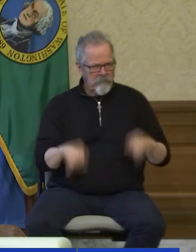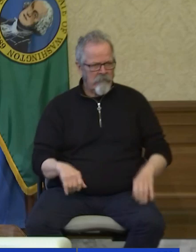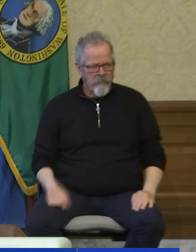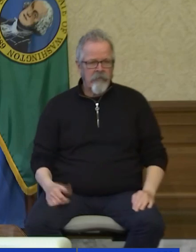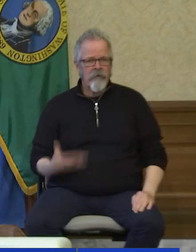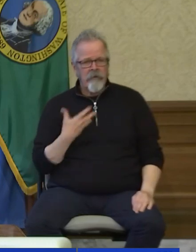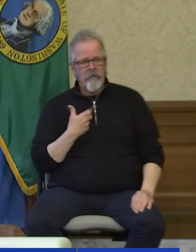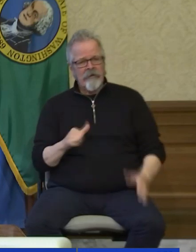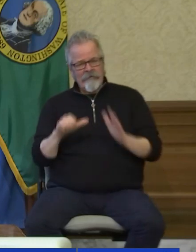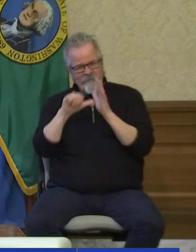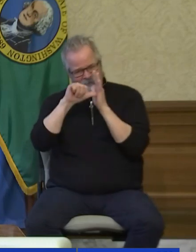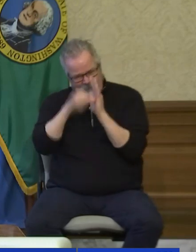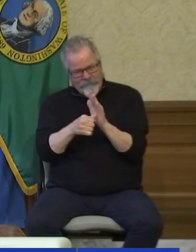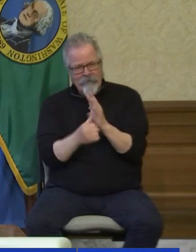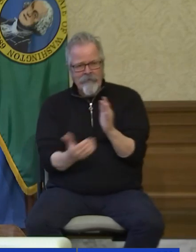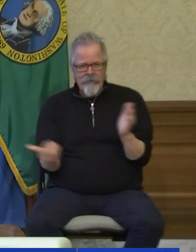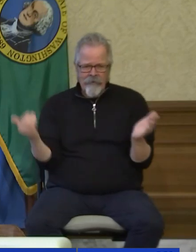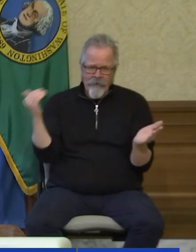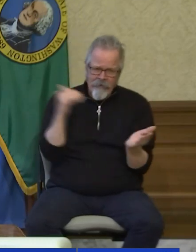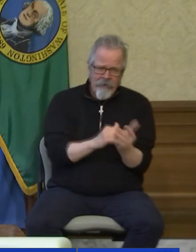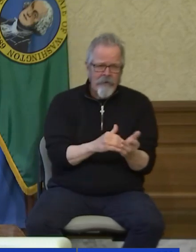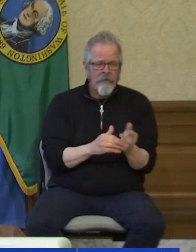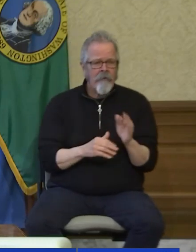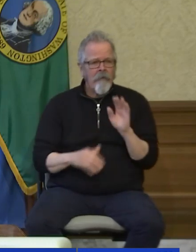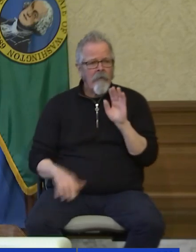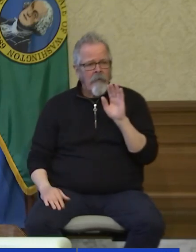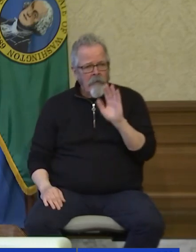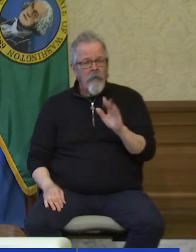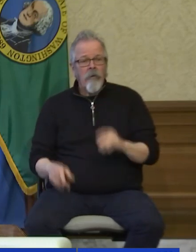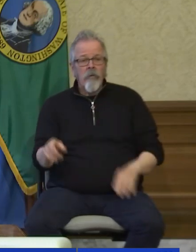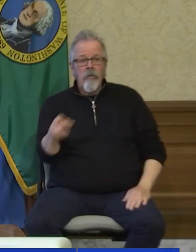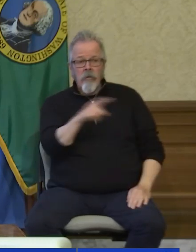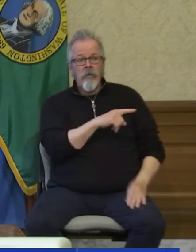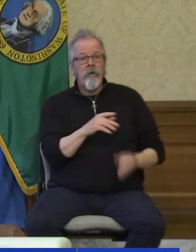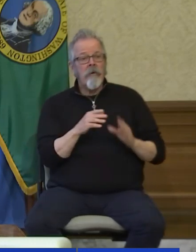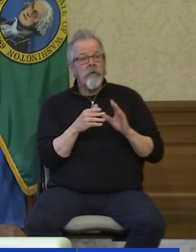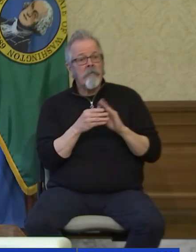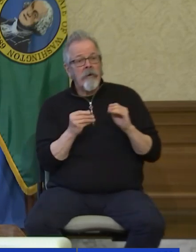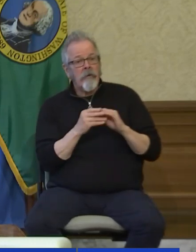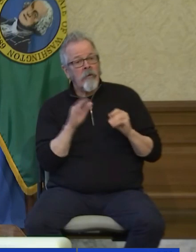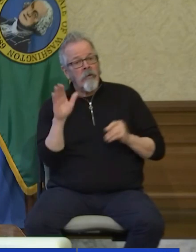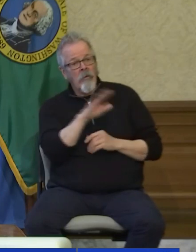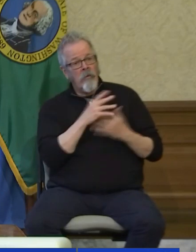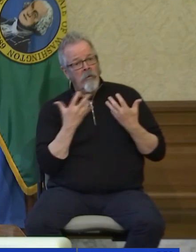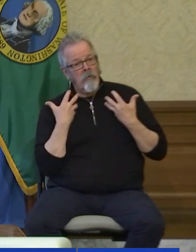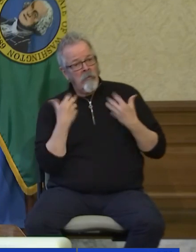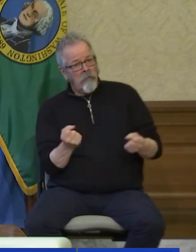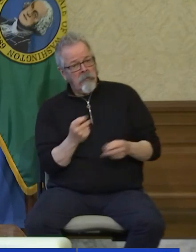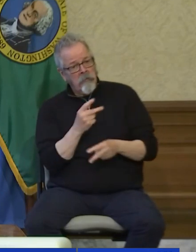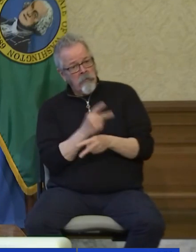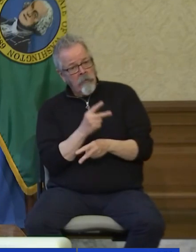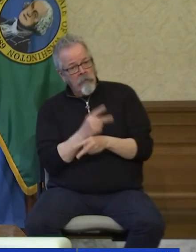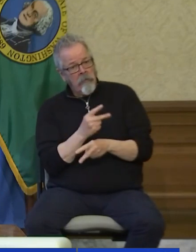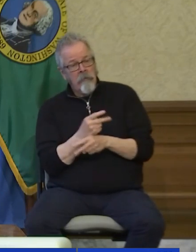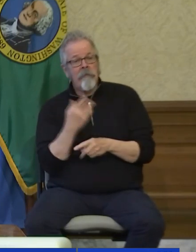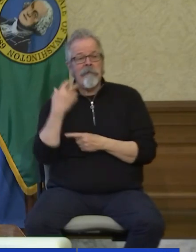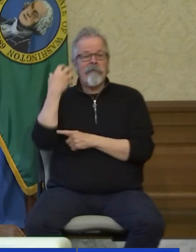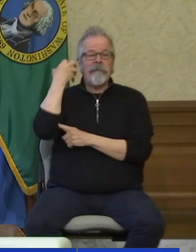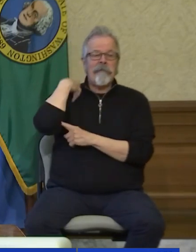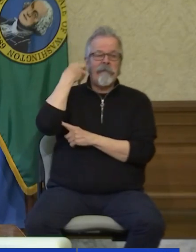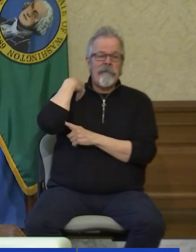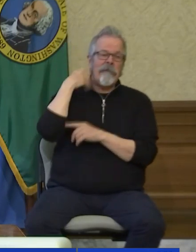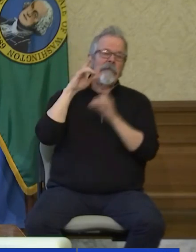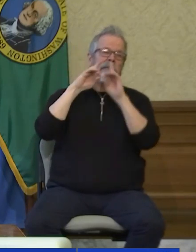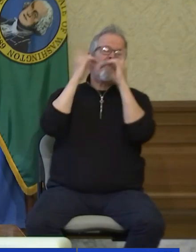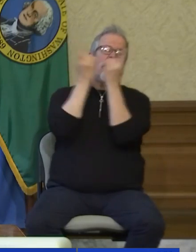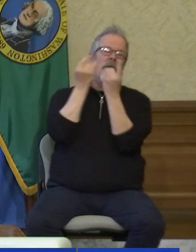reiterate that those healthcare officials are right, and so are the business people who really want to get back in the saddle